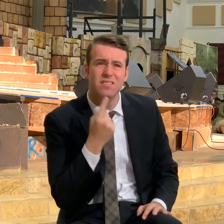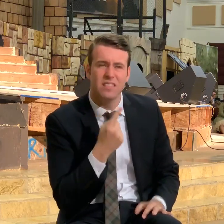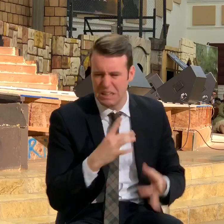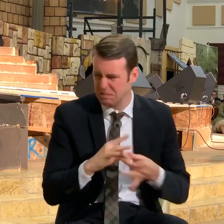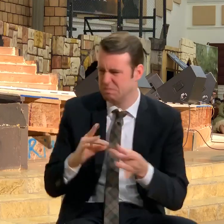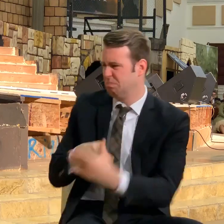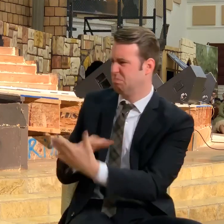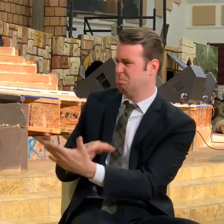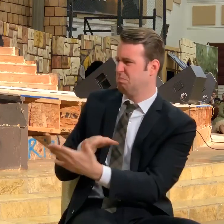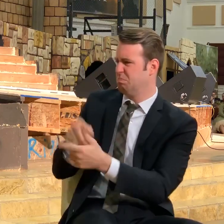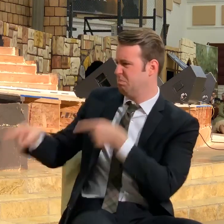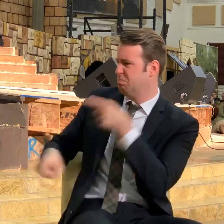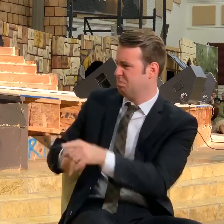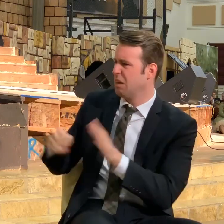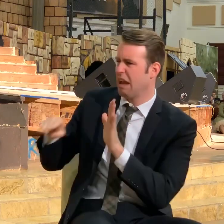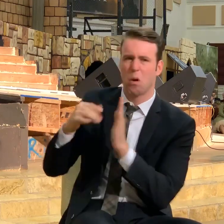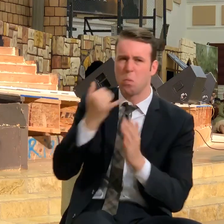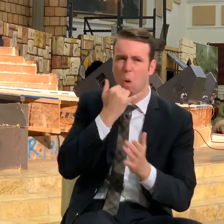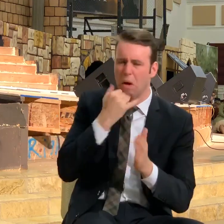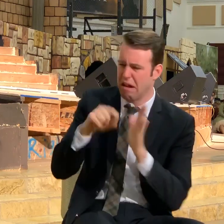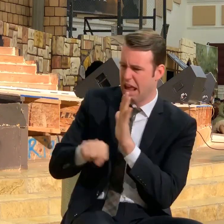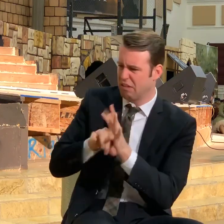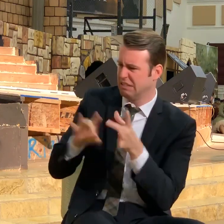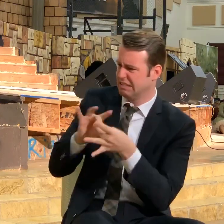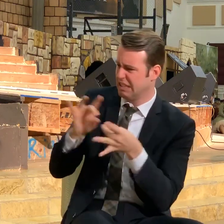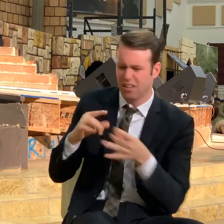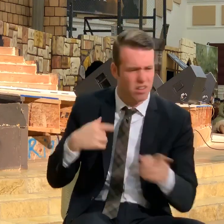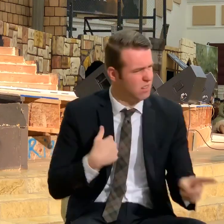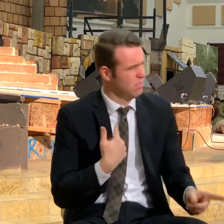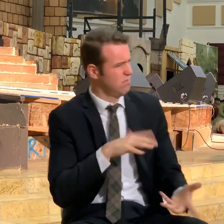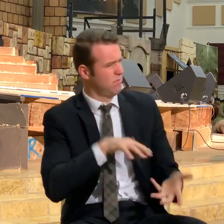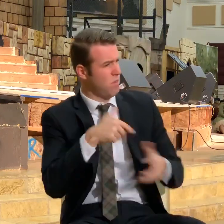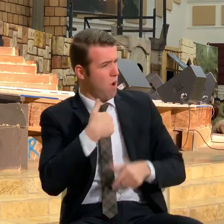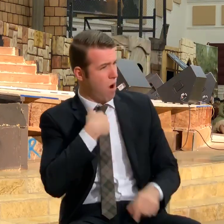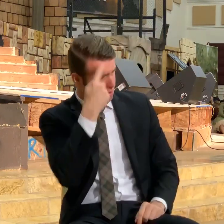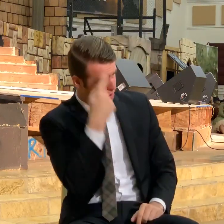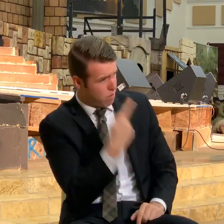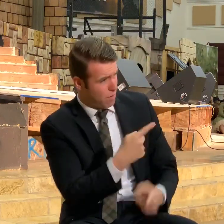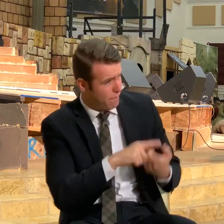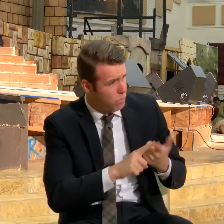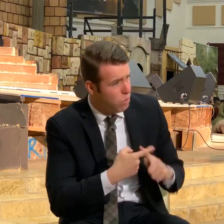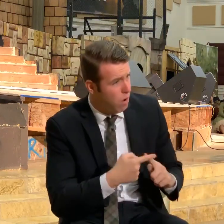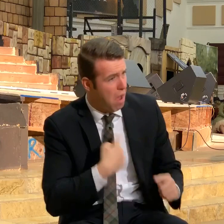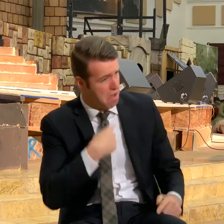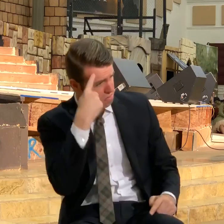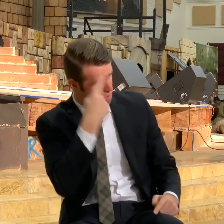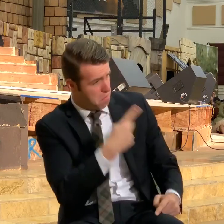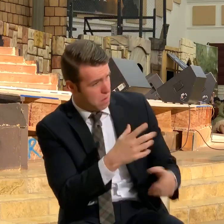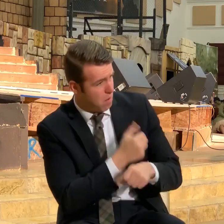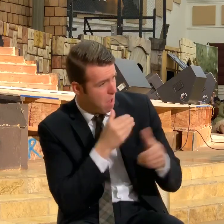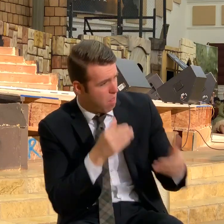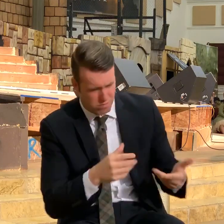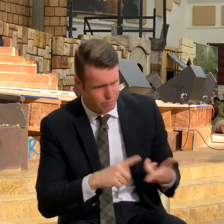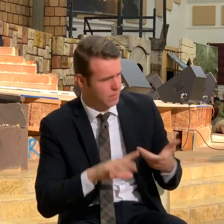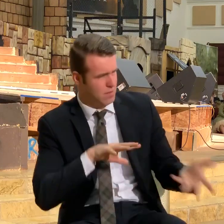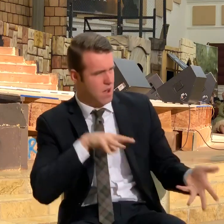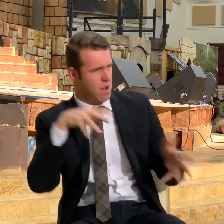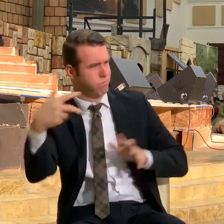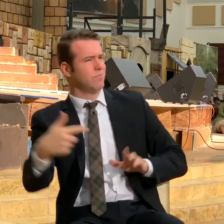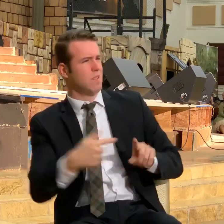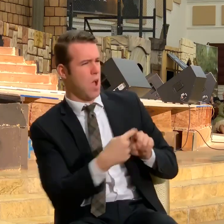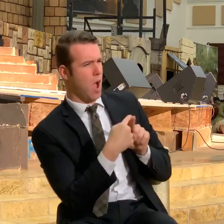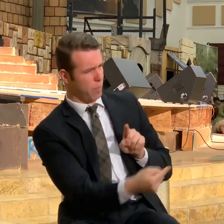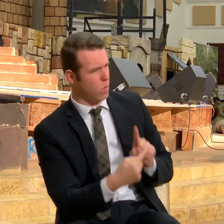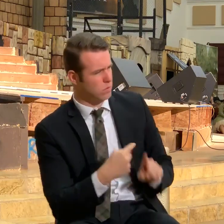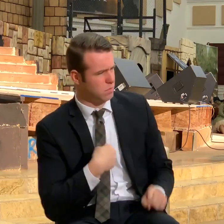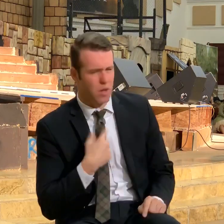why did she say that, or why did he do that? And I mean, I thought we were friends. I thought we got along. And now you're